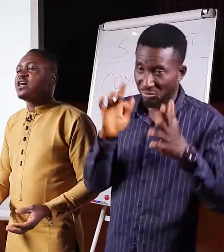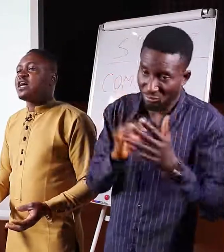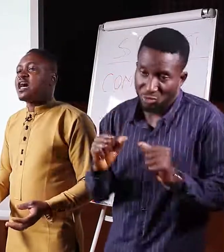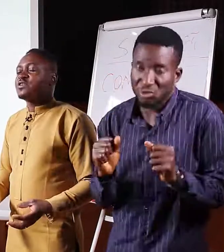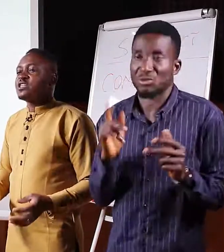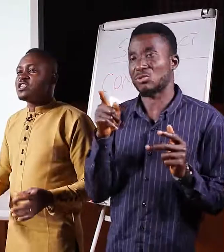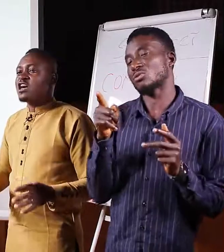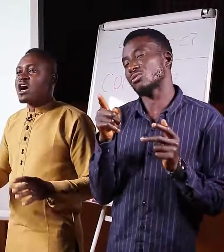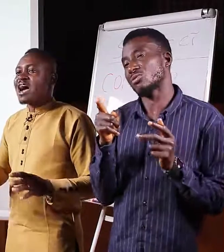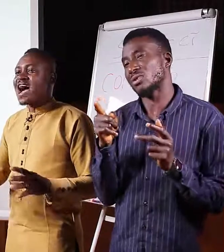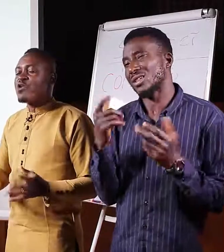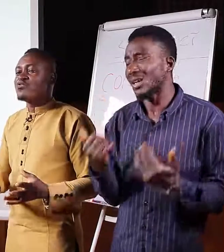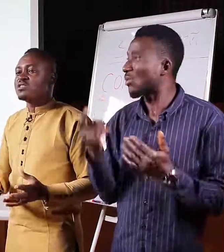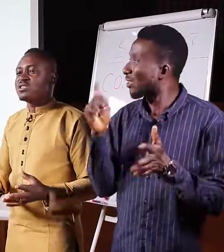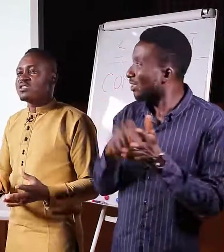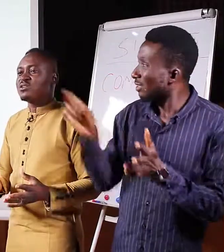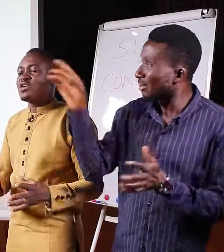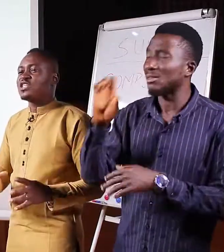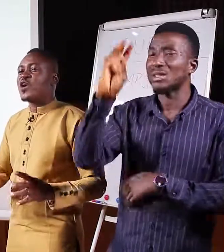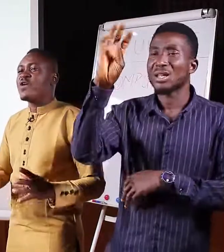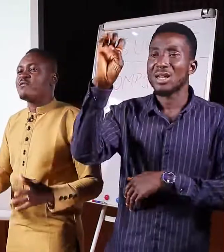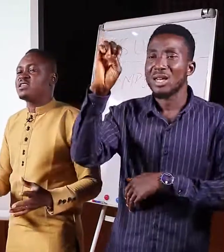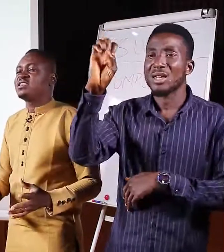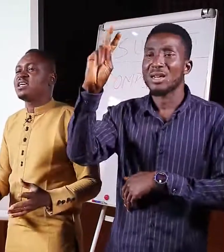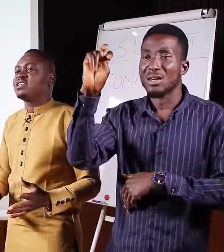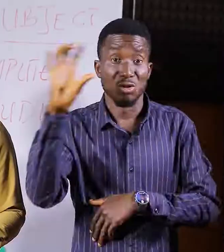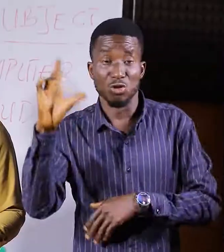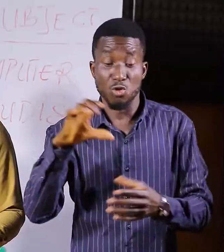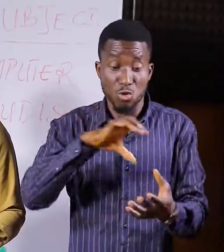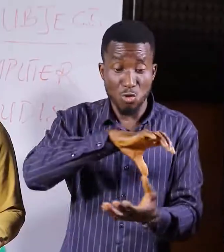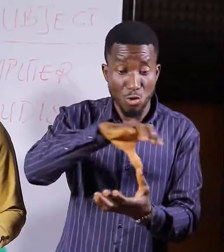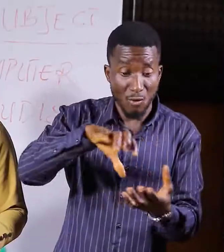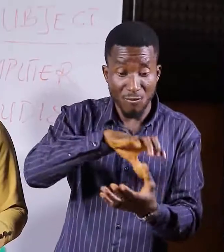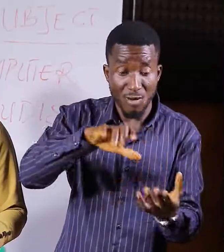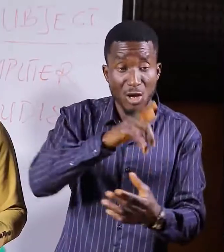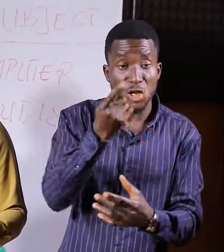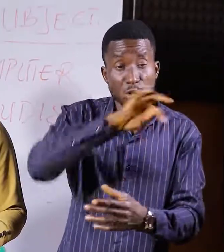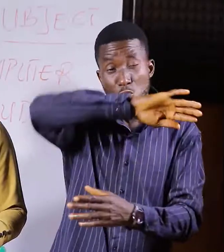enclosure actually houses, or it covers, the entire